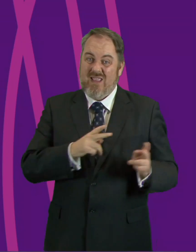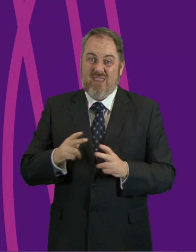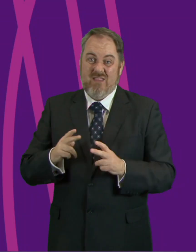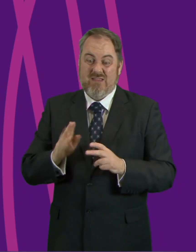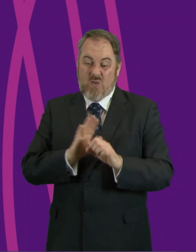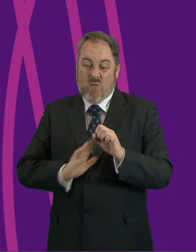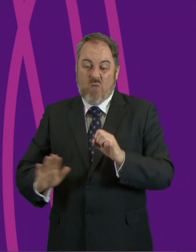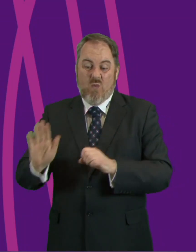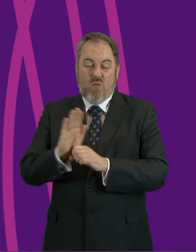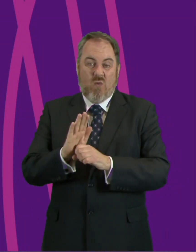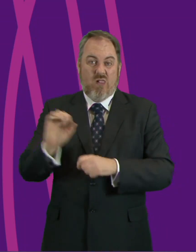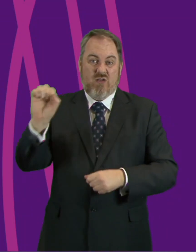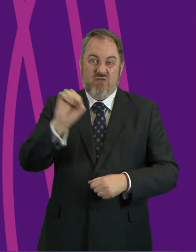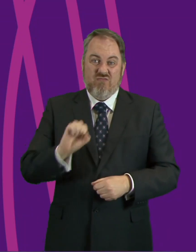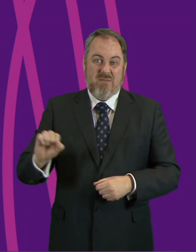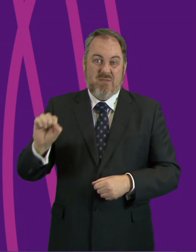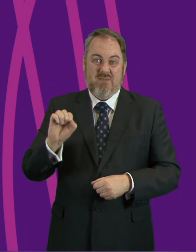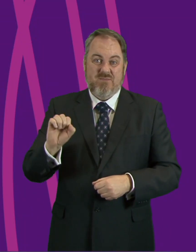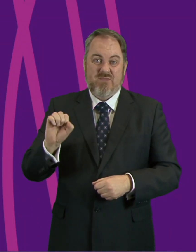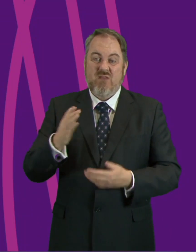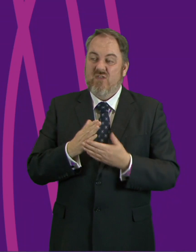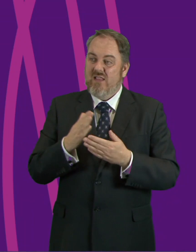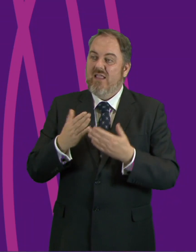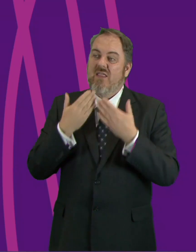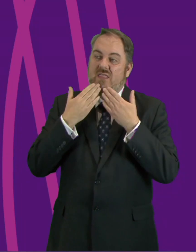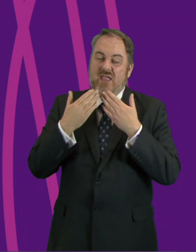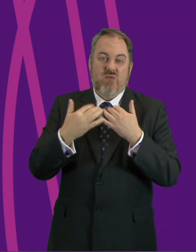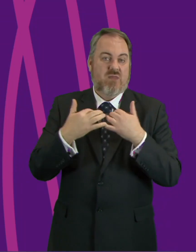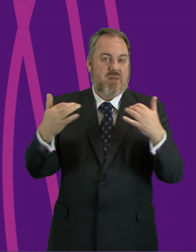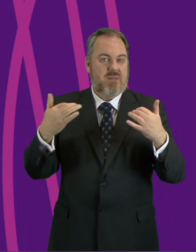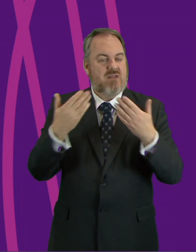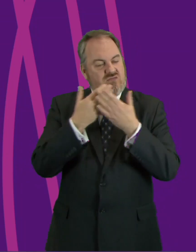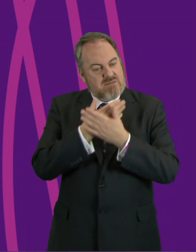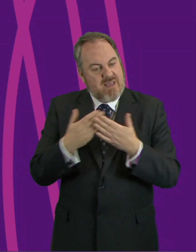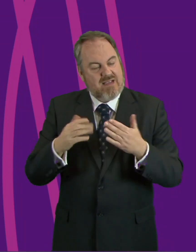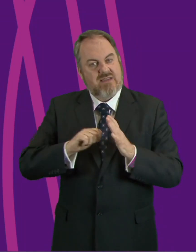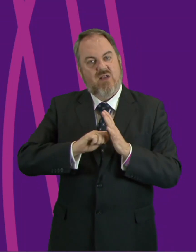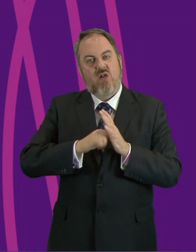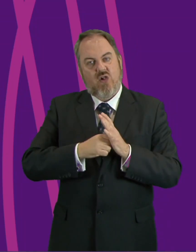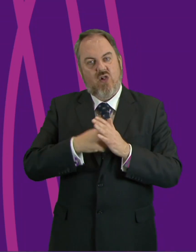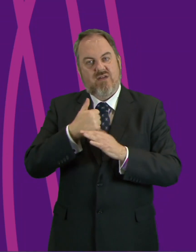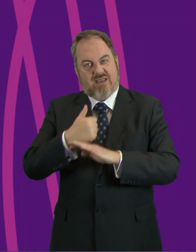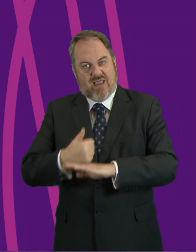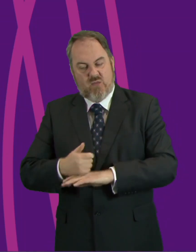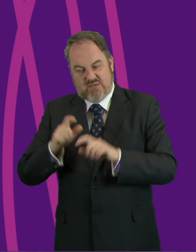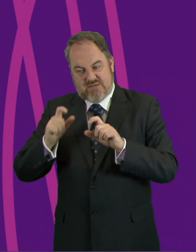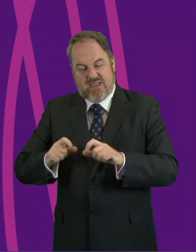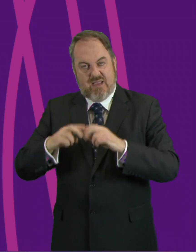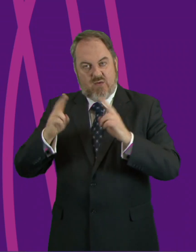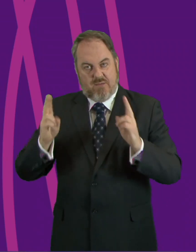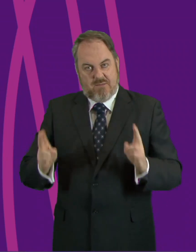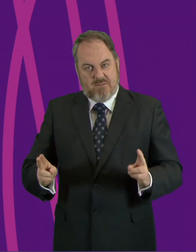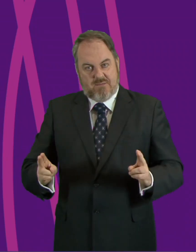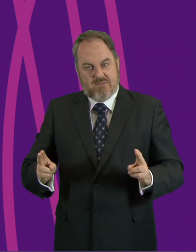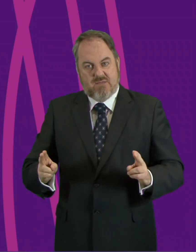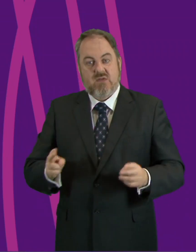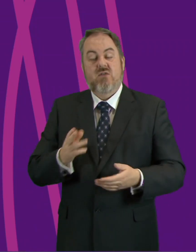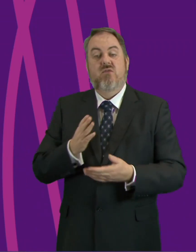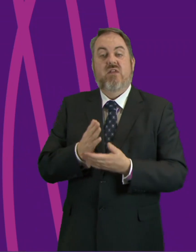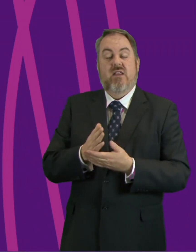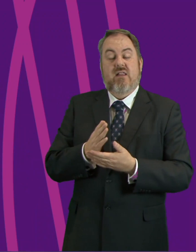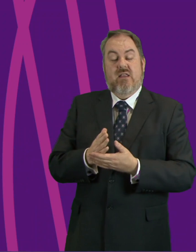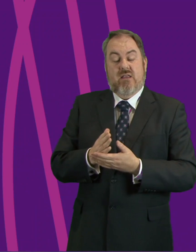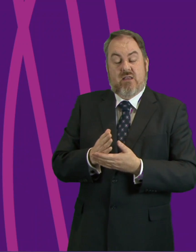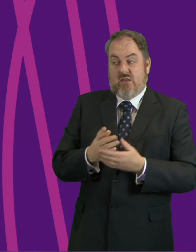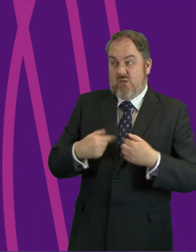everyone respecting the lockdown. Some people do seem willing to hand away Scotland's decision-making on this issue and